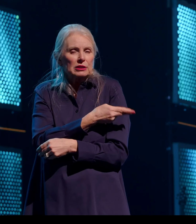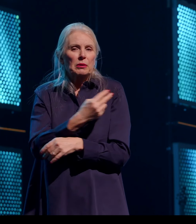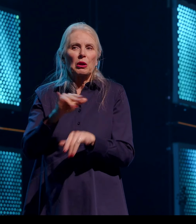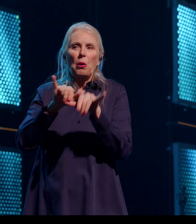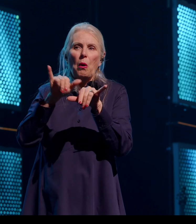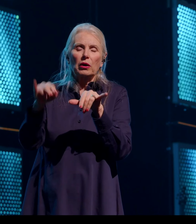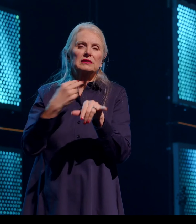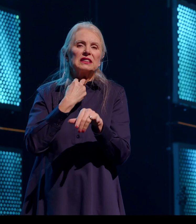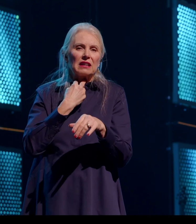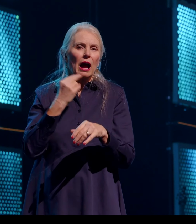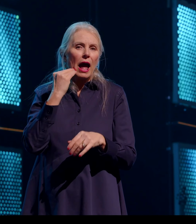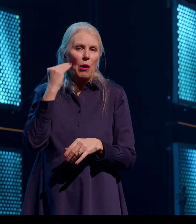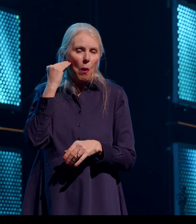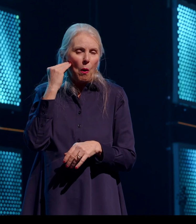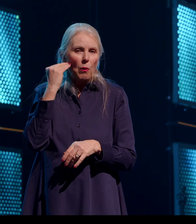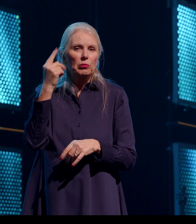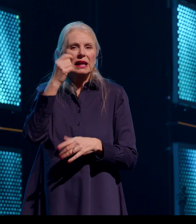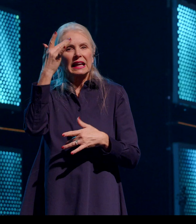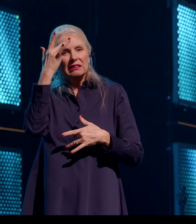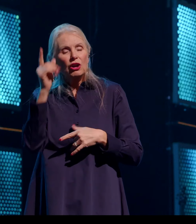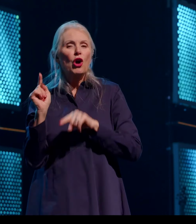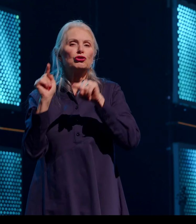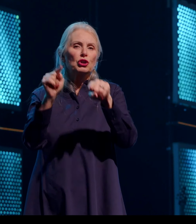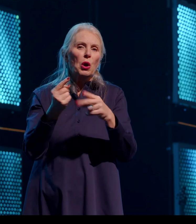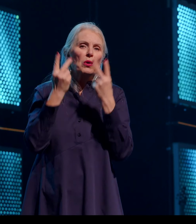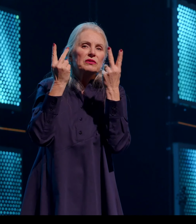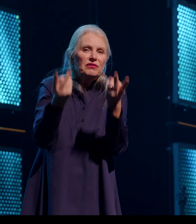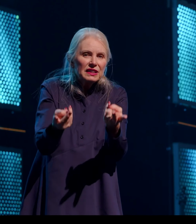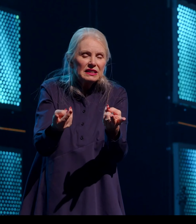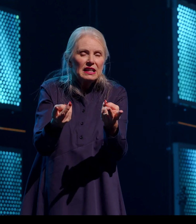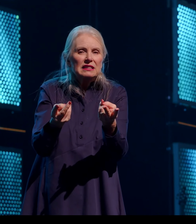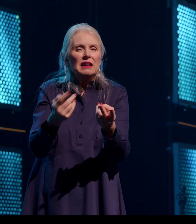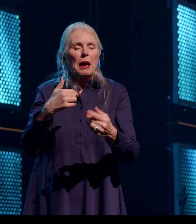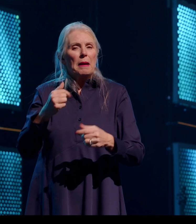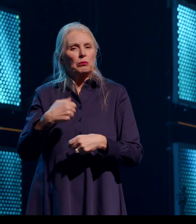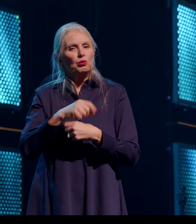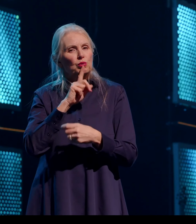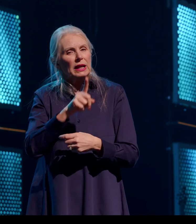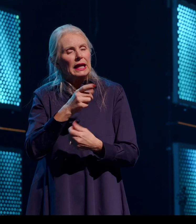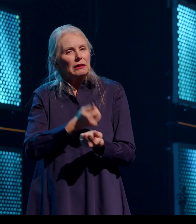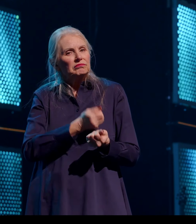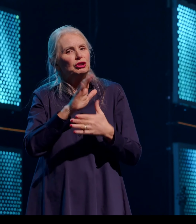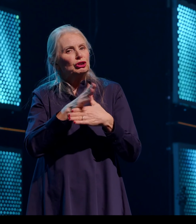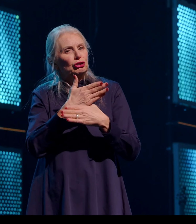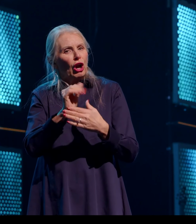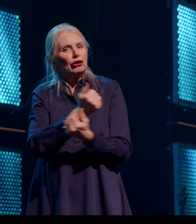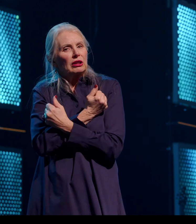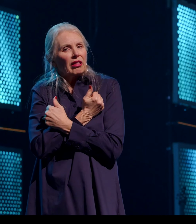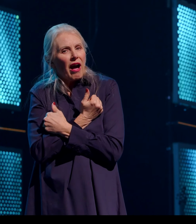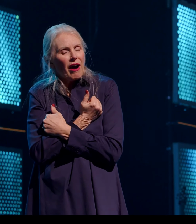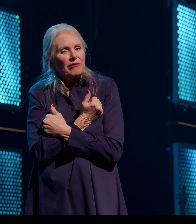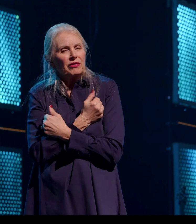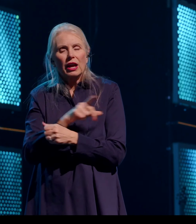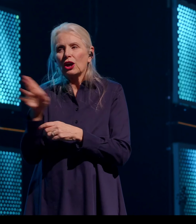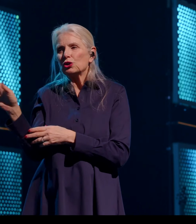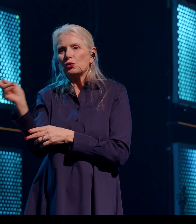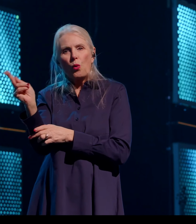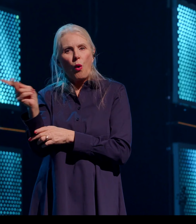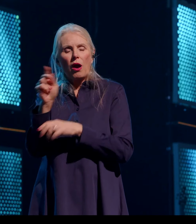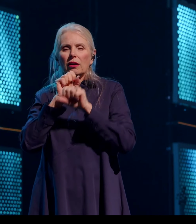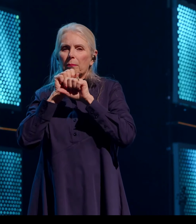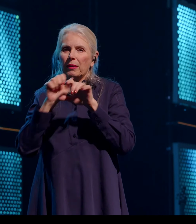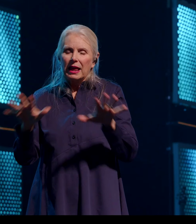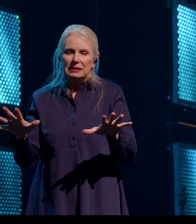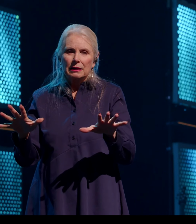at home because of illness. She goes and sees them, makes them feel loved. You are you are a blessing, and we love you guys, and